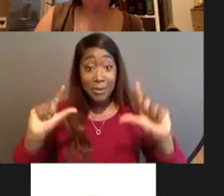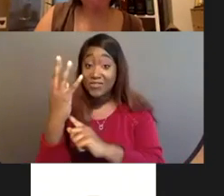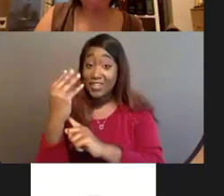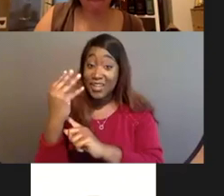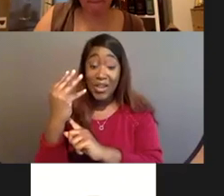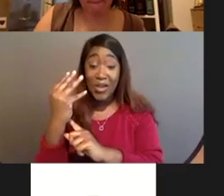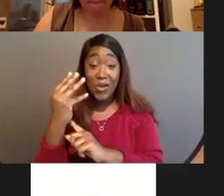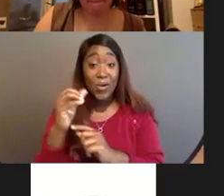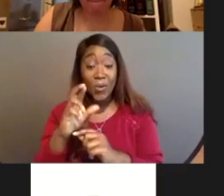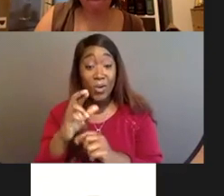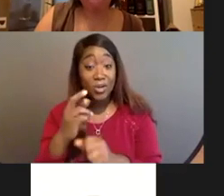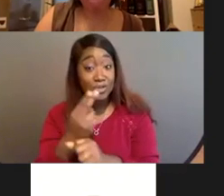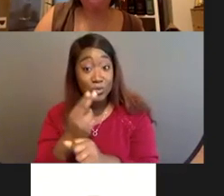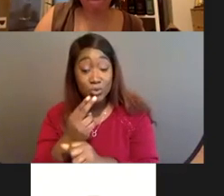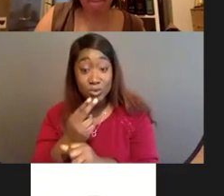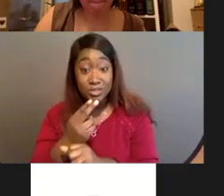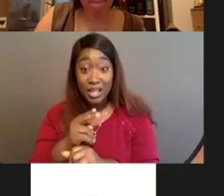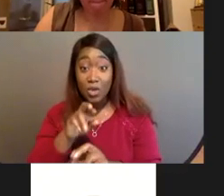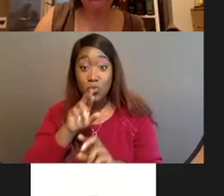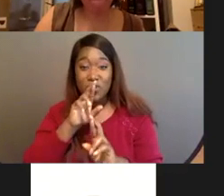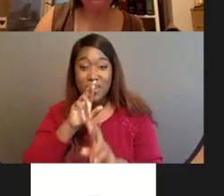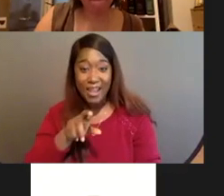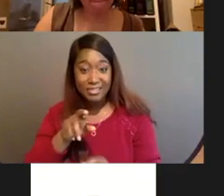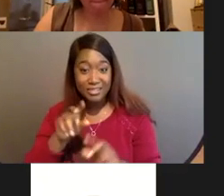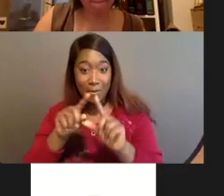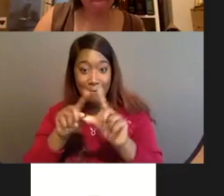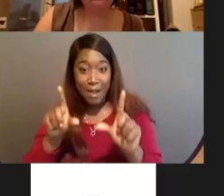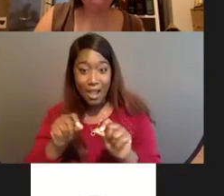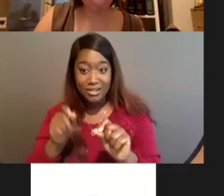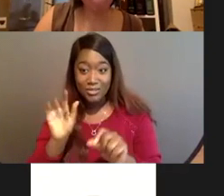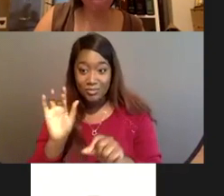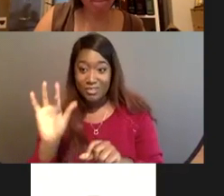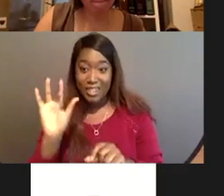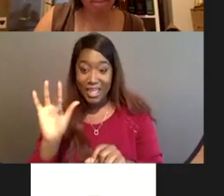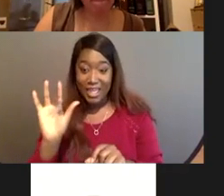a reaction button and I can virtually pass the mic to